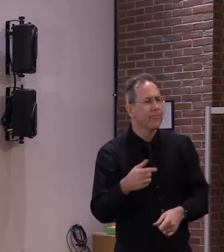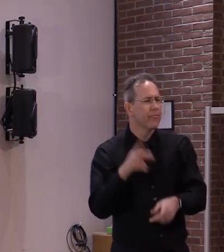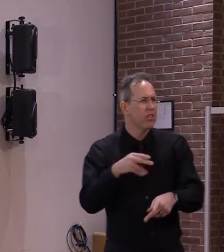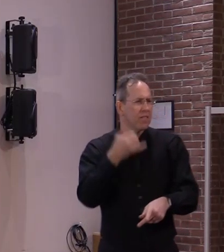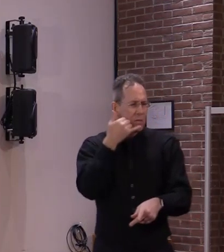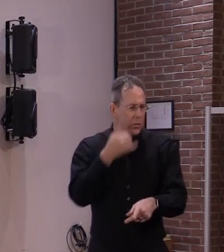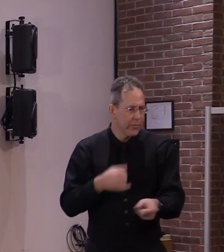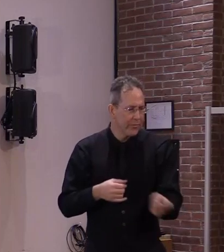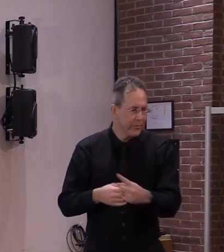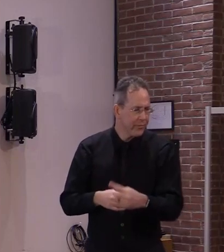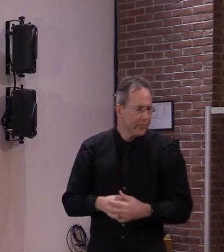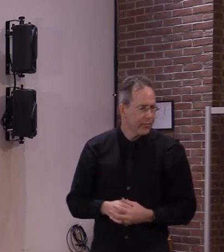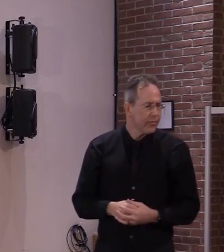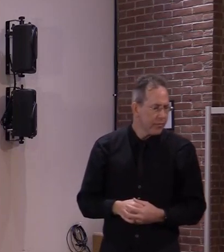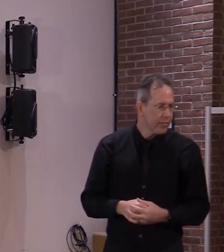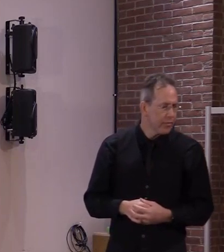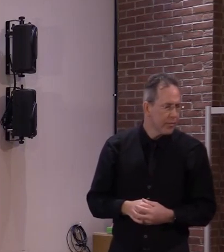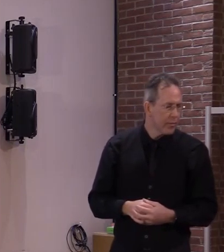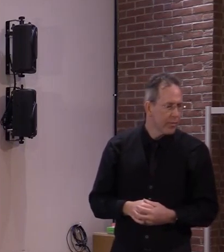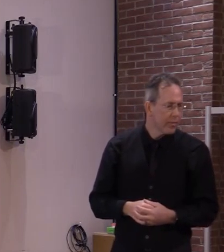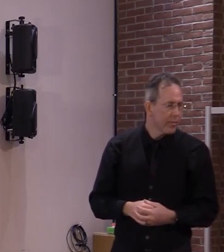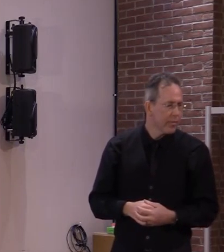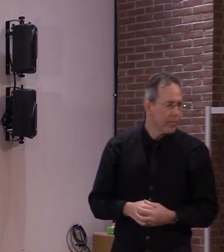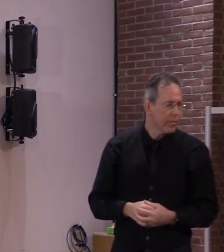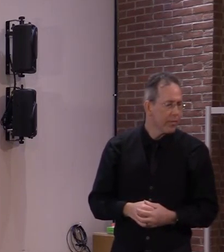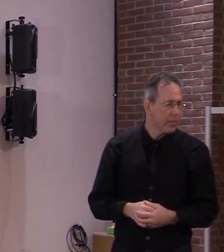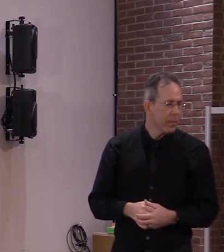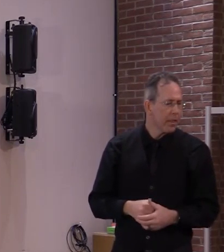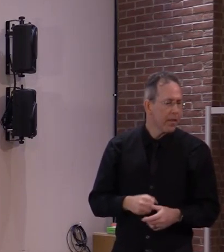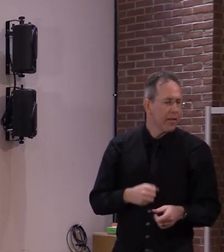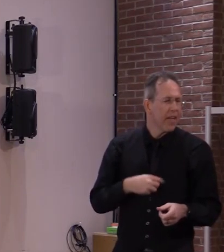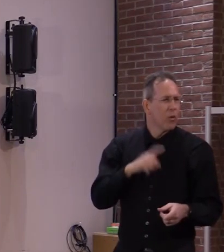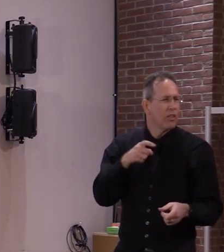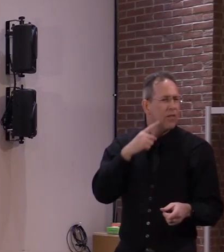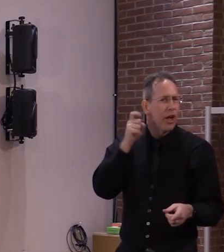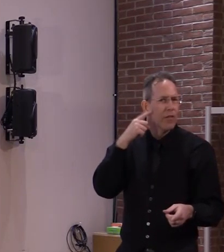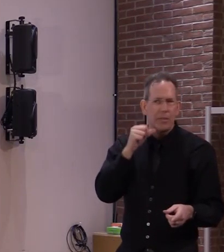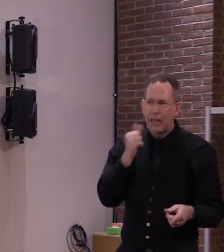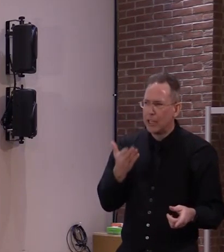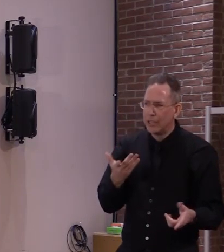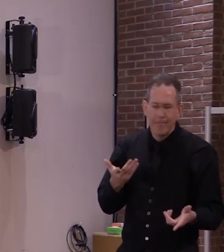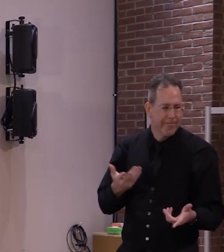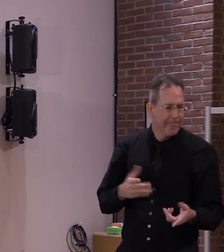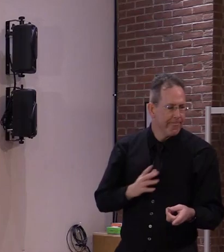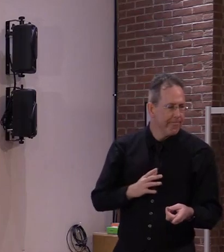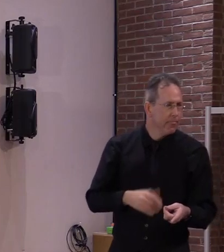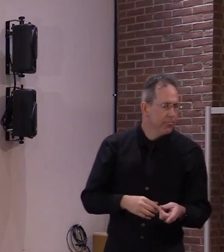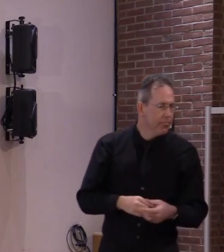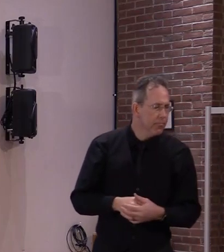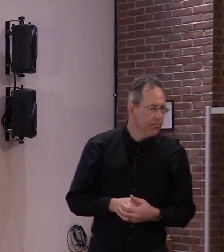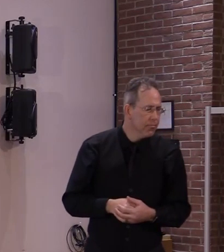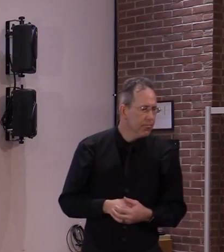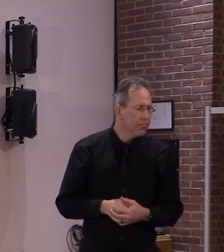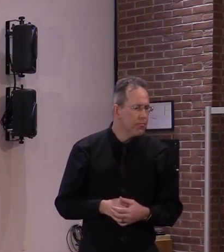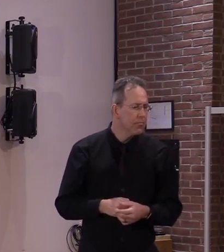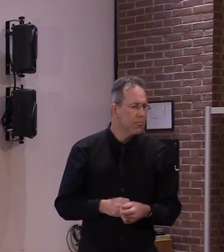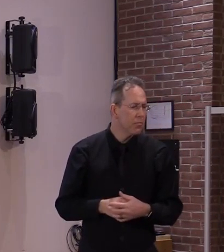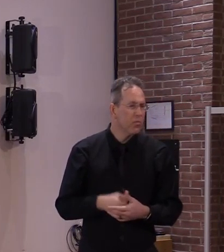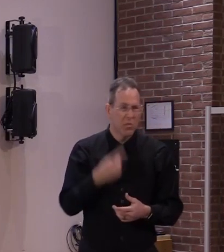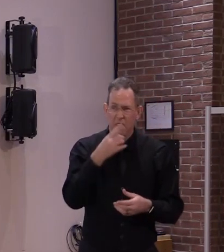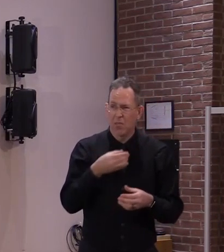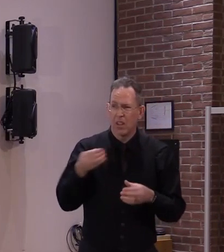to the governor and to Secretary Moore. Given the focus on childcare in Vermont, particularly during the pandemic,